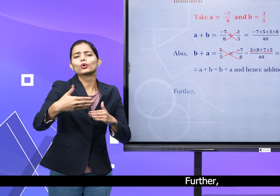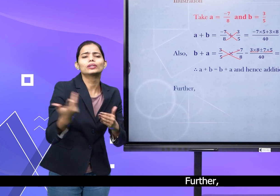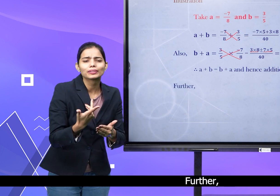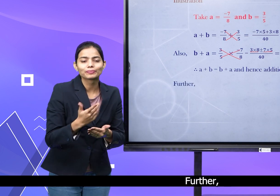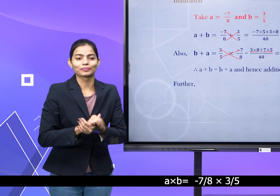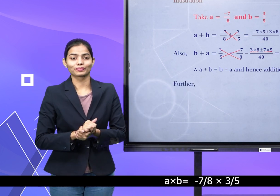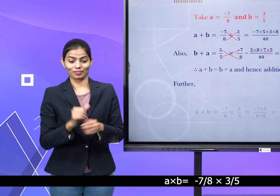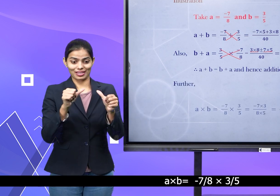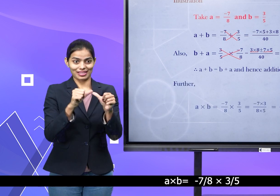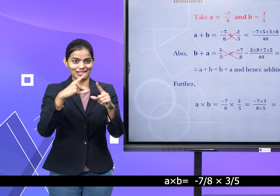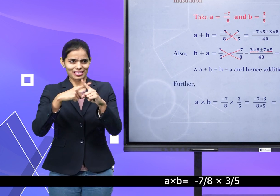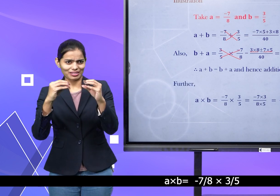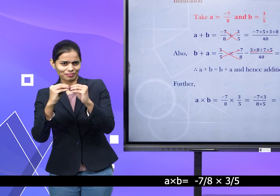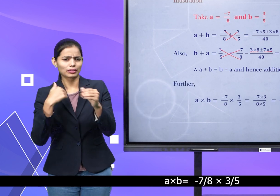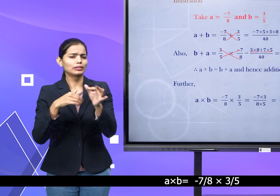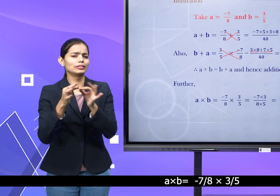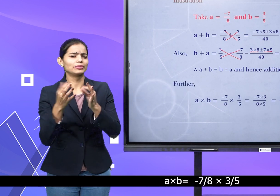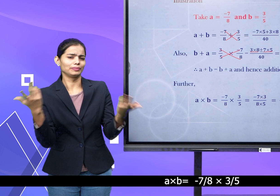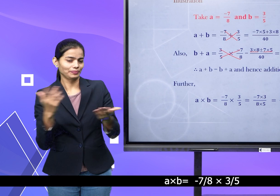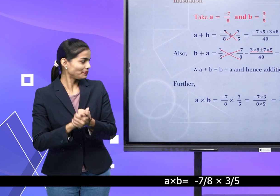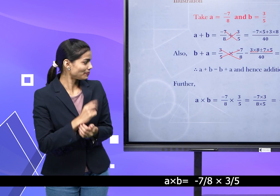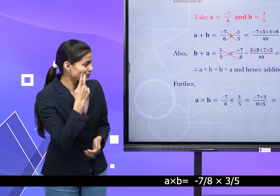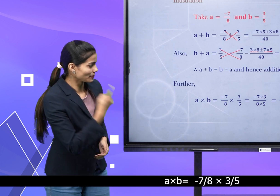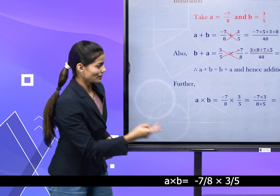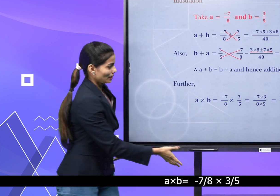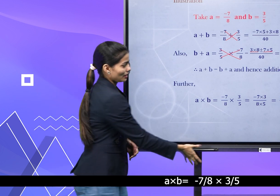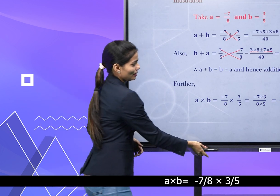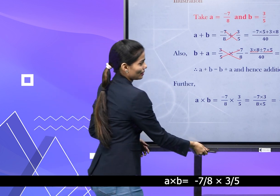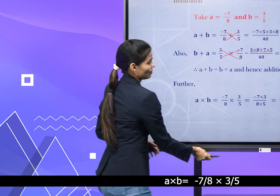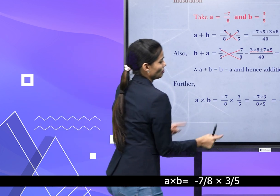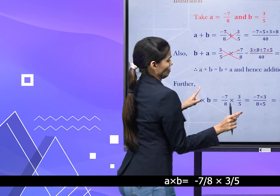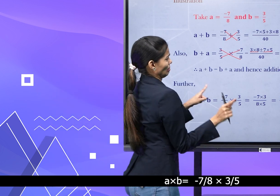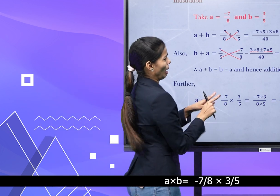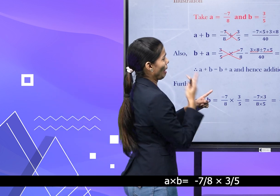Further, A into B is equal to minus 7 by 8 into 3 by 5.